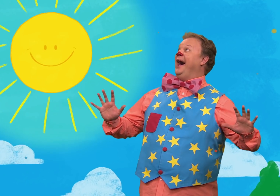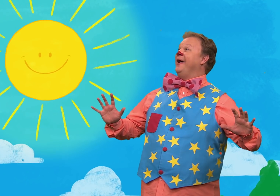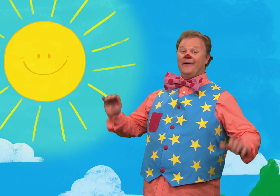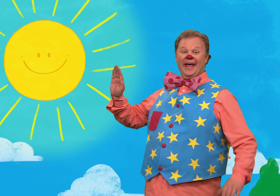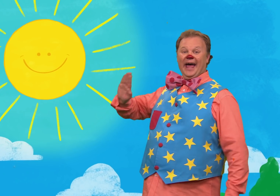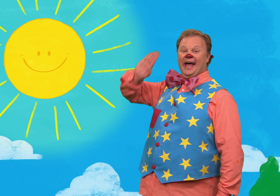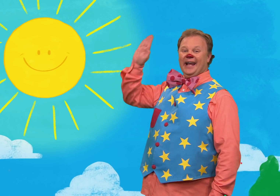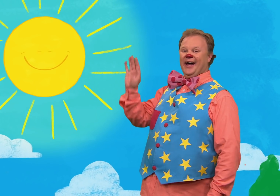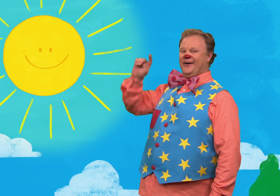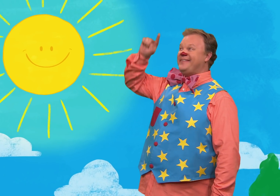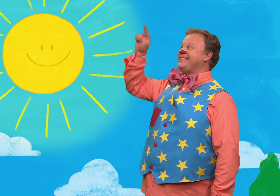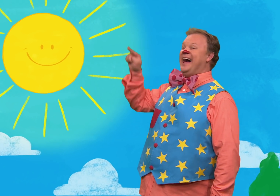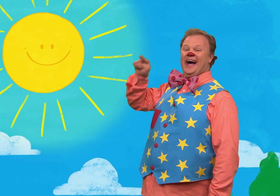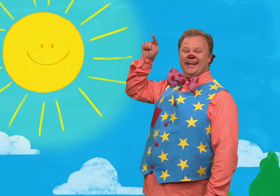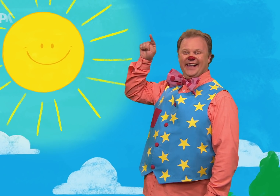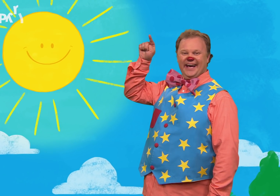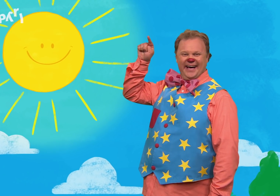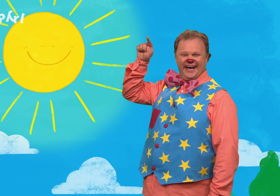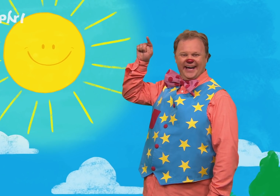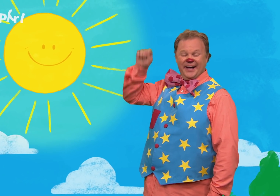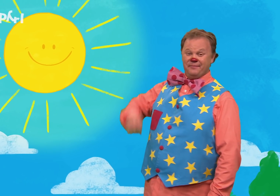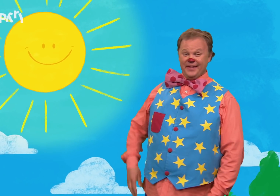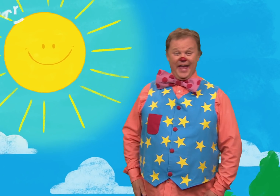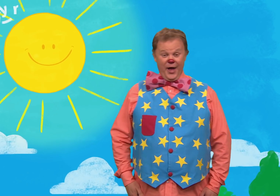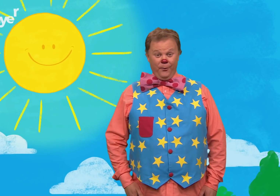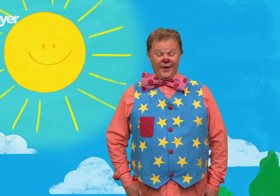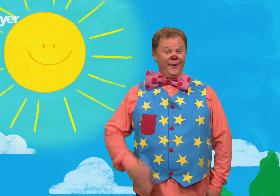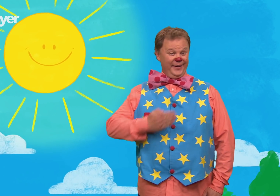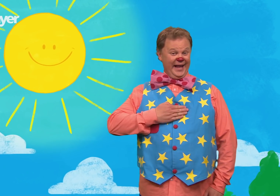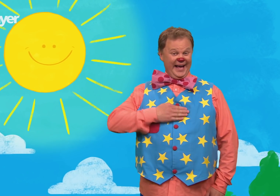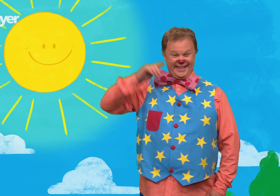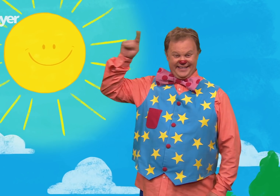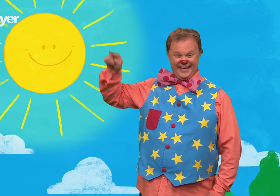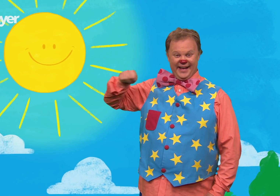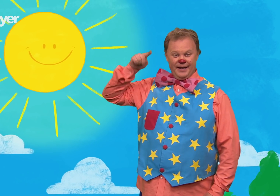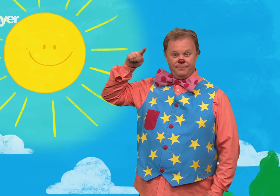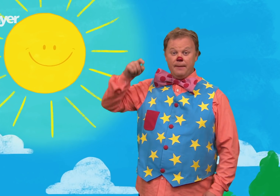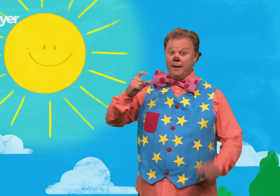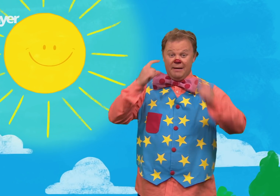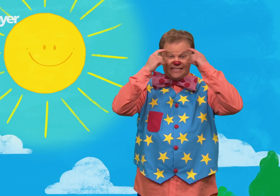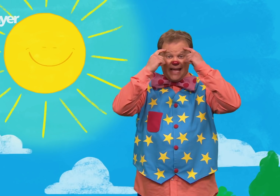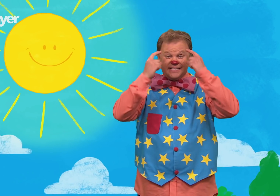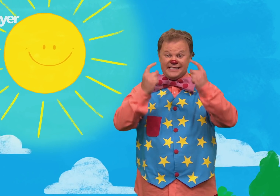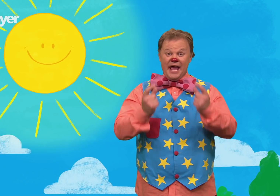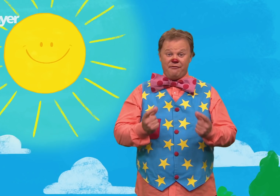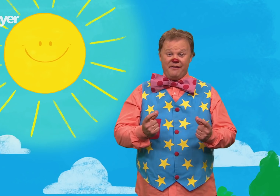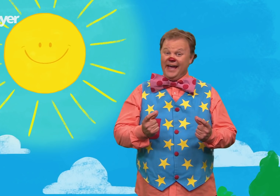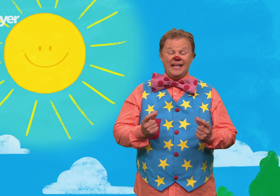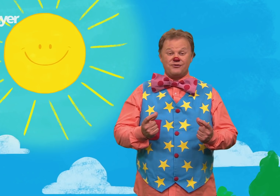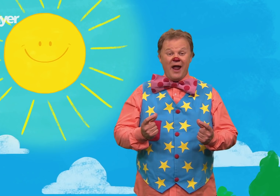Wow! Hello, sun! We all like the sun, but must stay safe in its